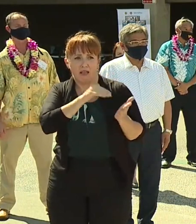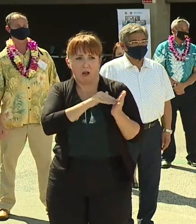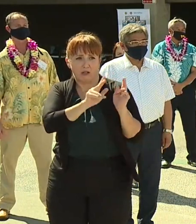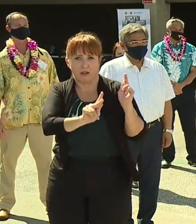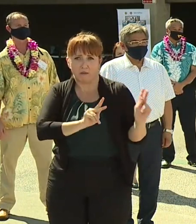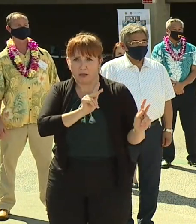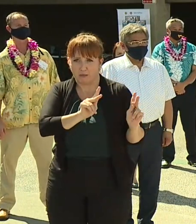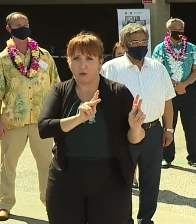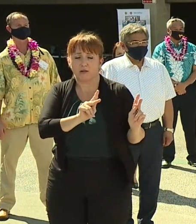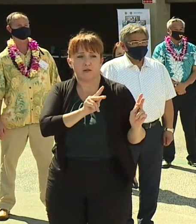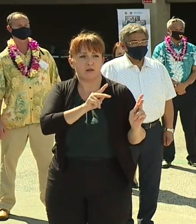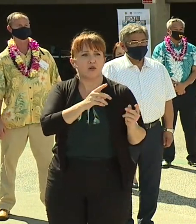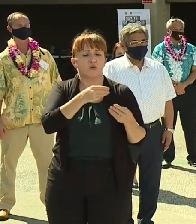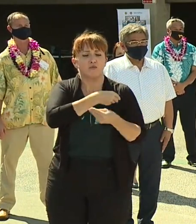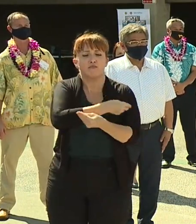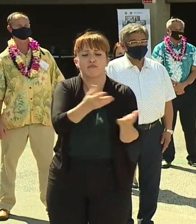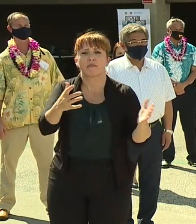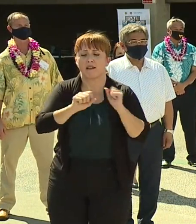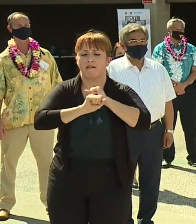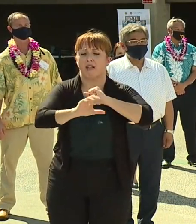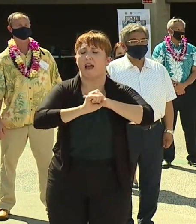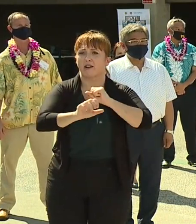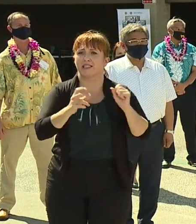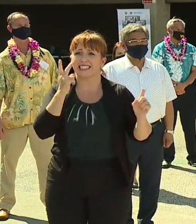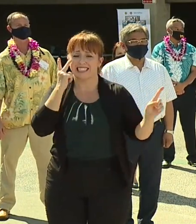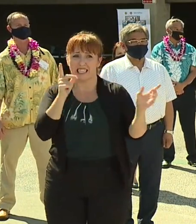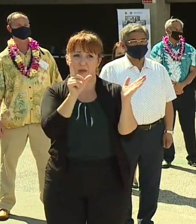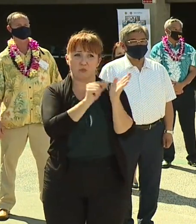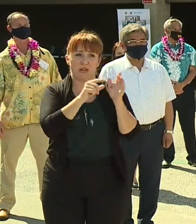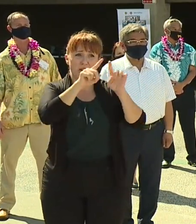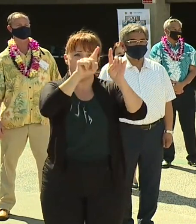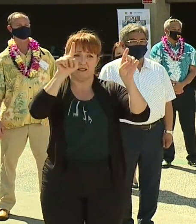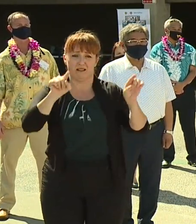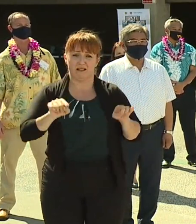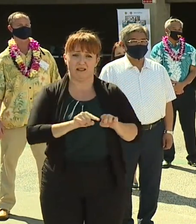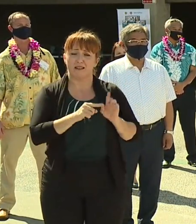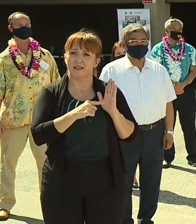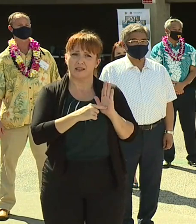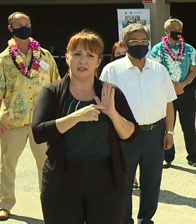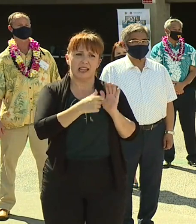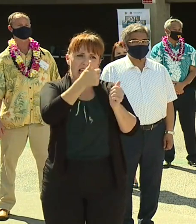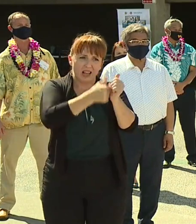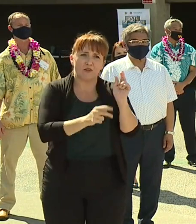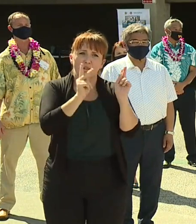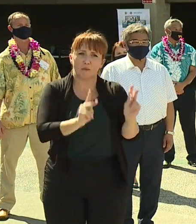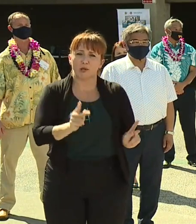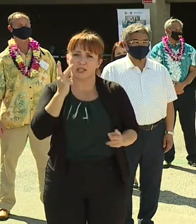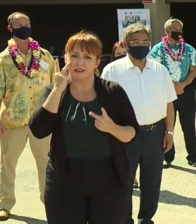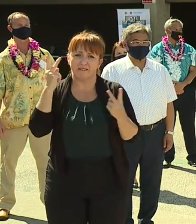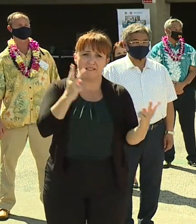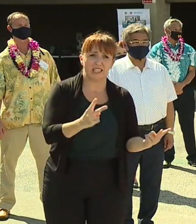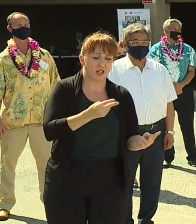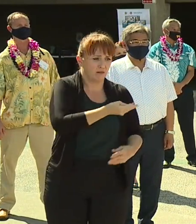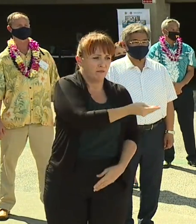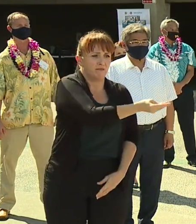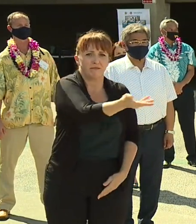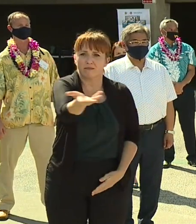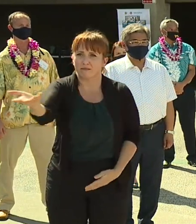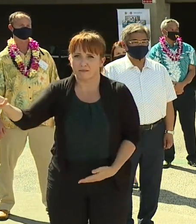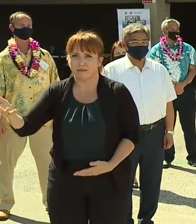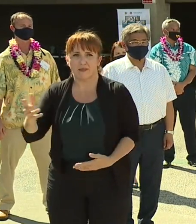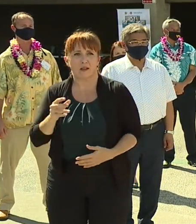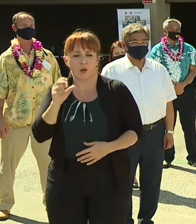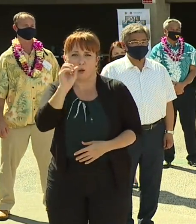year, to distribute flyers. And I hold one here that we're having printed. This will be given to everyone disembarking on